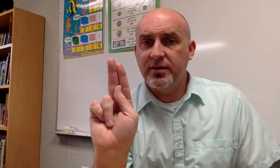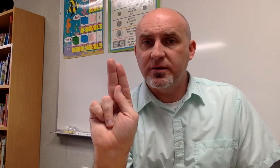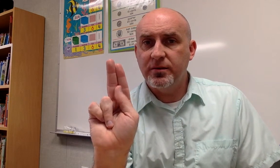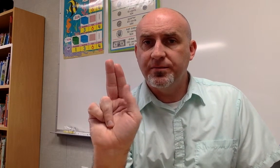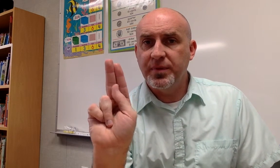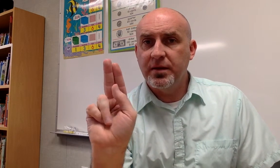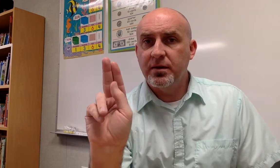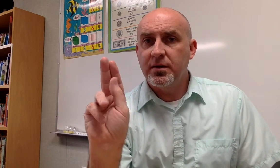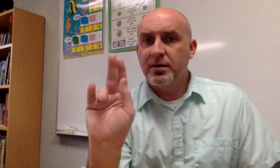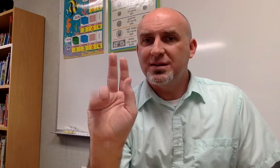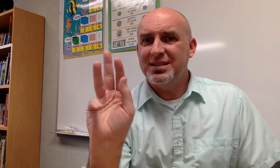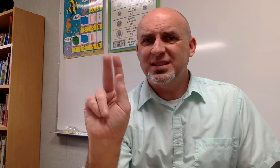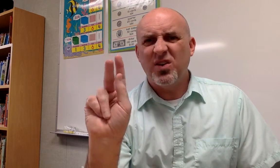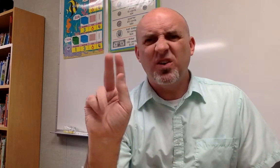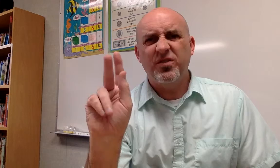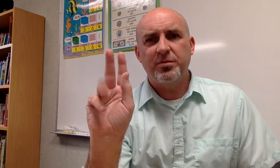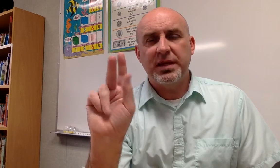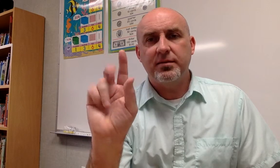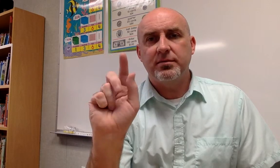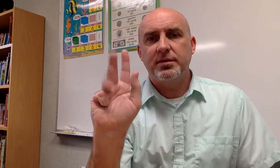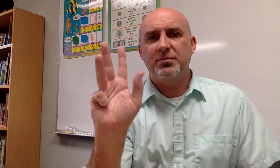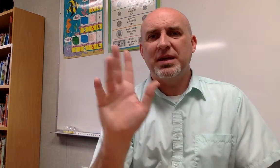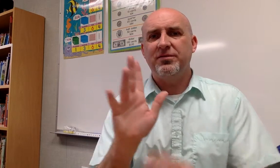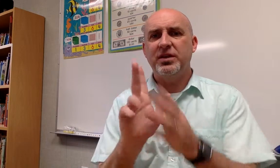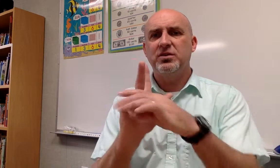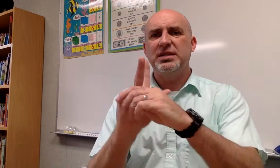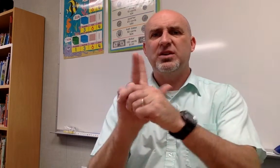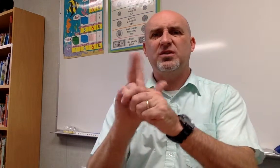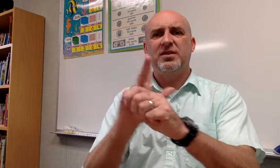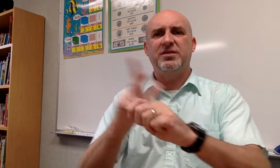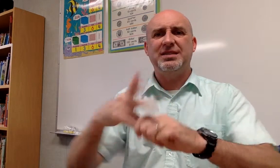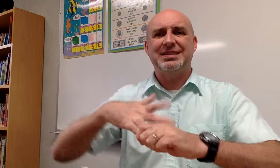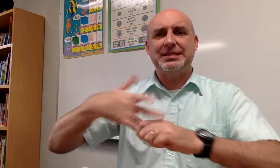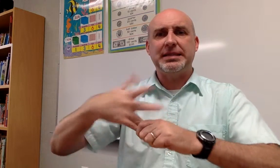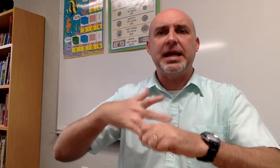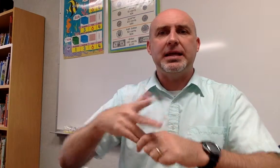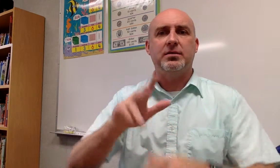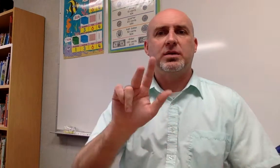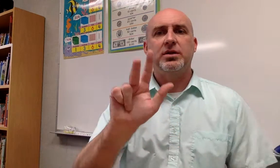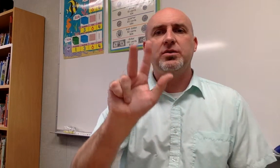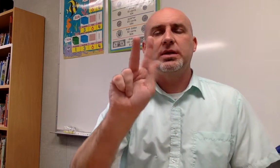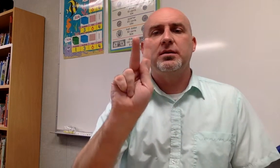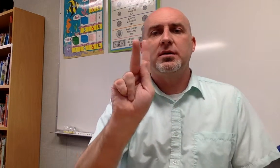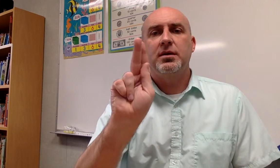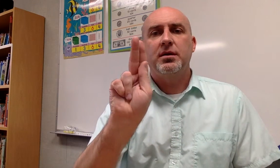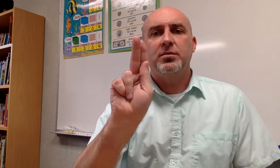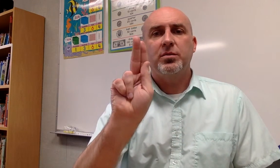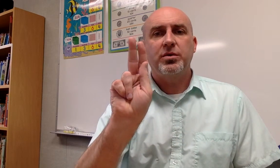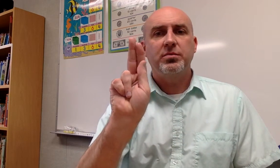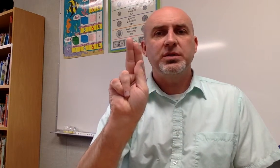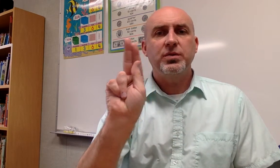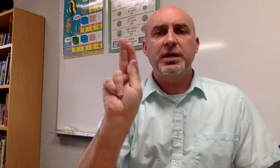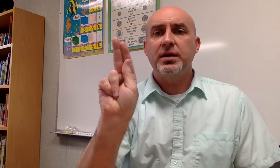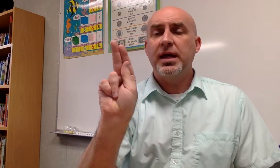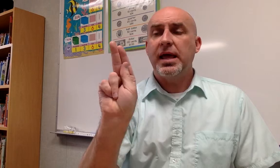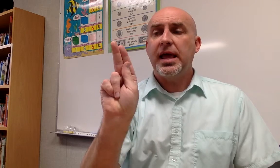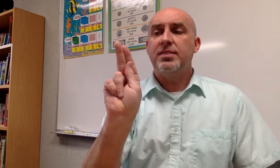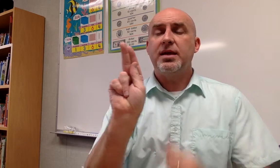there. This is hard for me. My fingers here, they feel tight when I do it. I'm going to put it between, and then